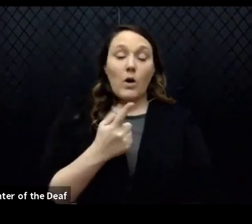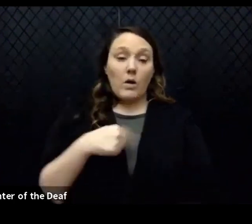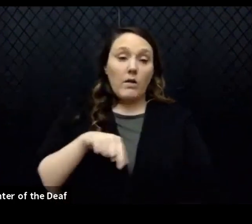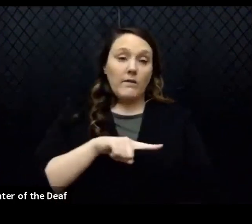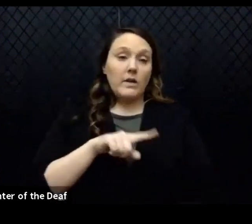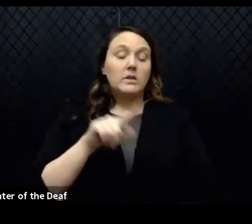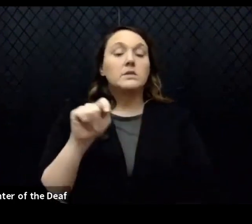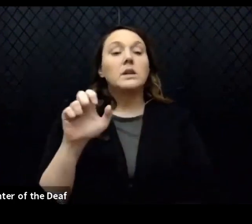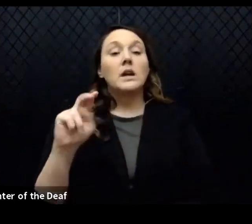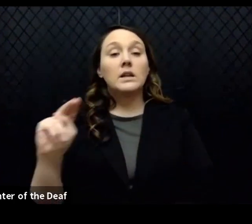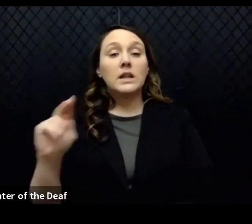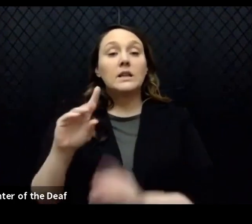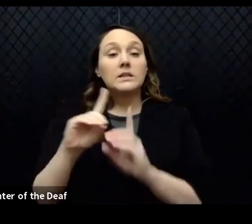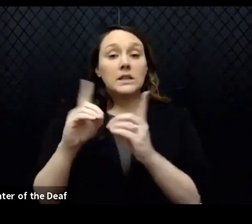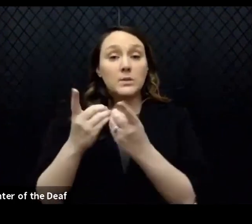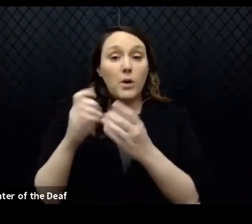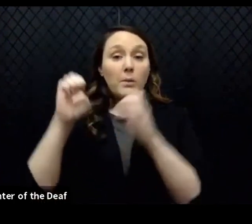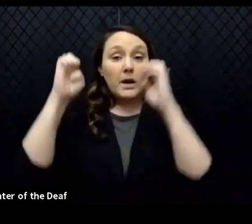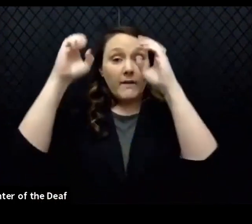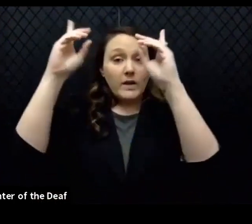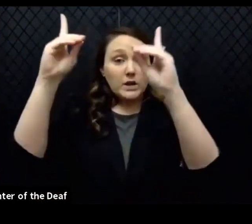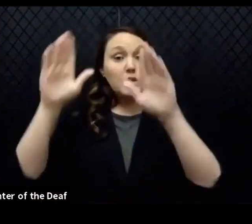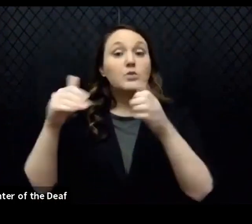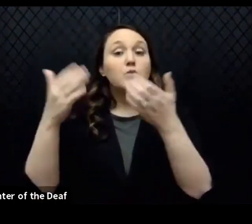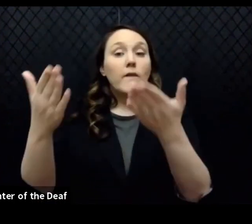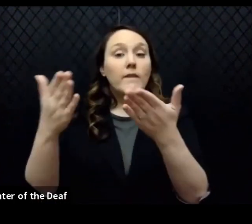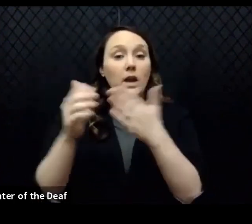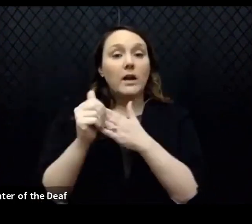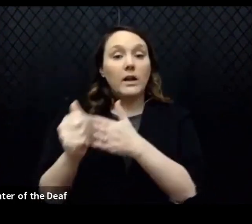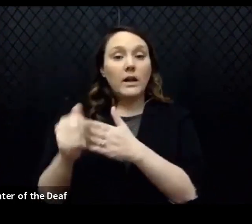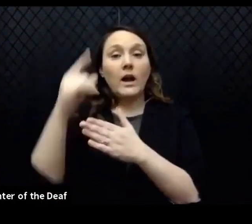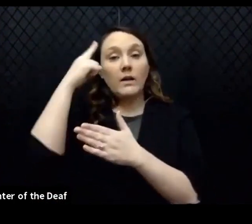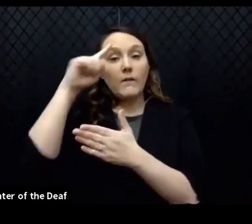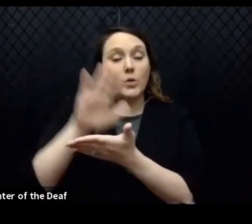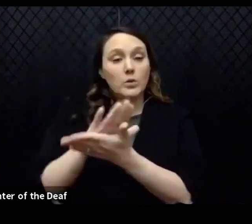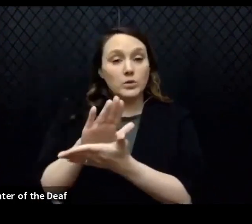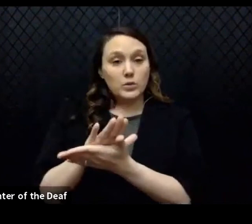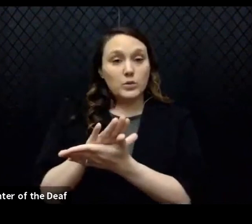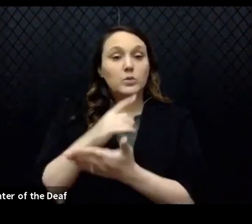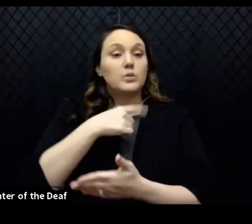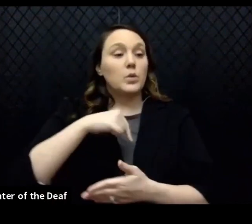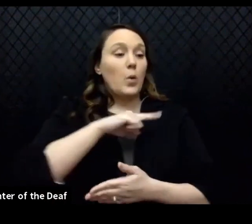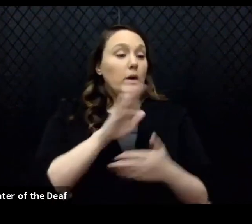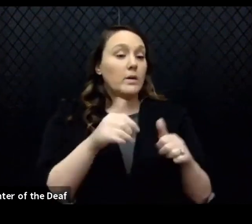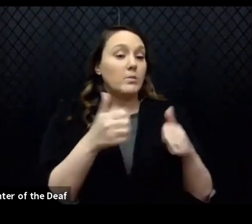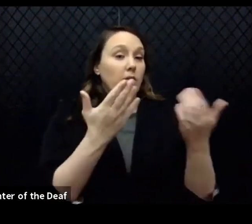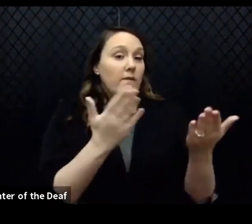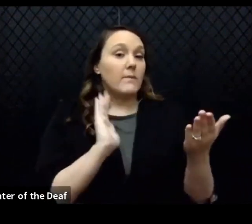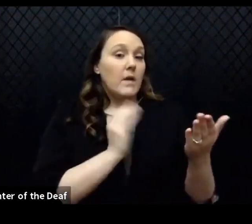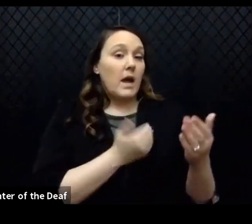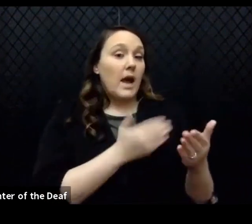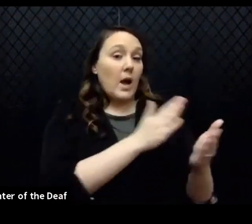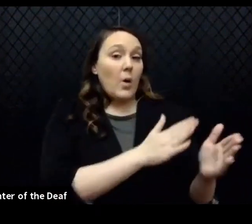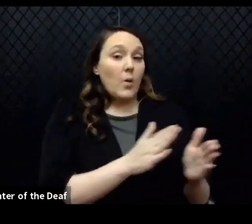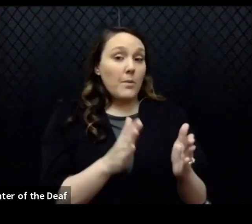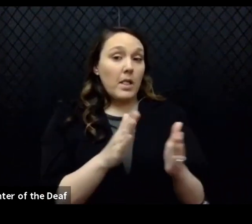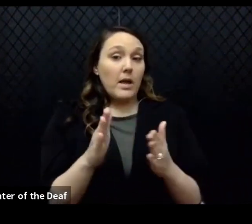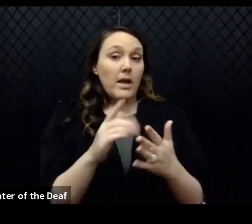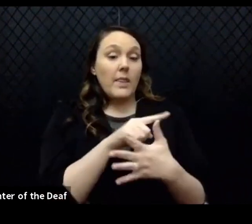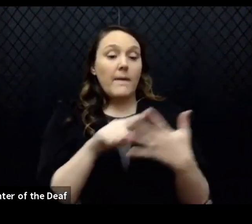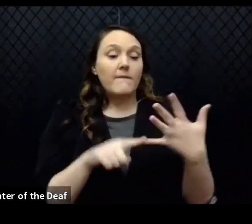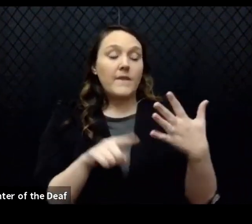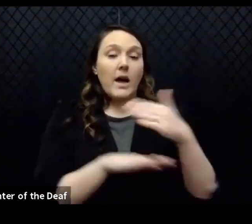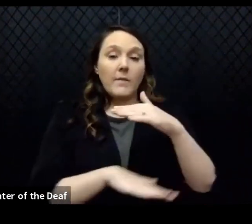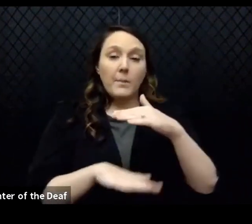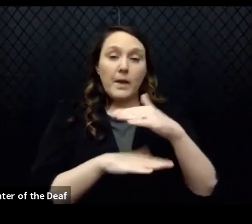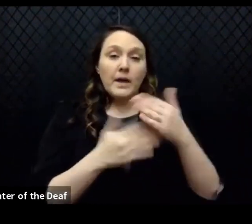Department of Education provided guidance for schools. We provided our plan, the 5 basic things and the